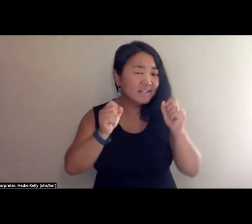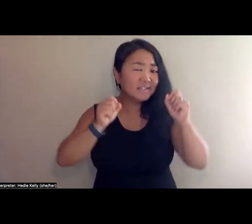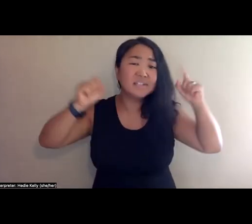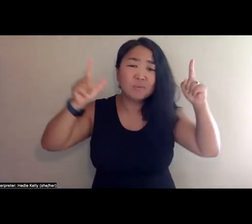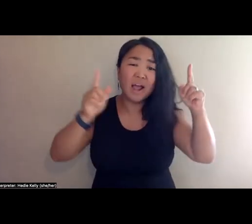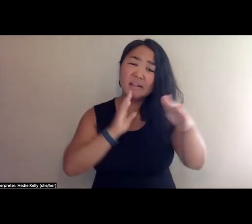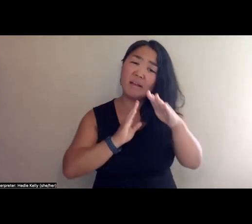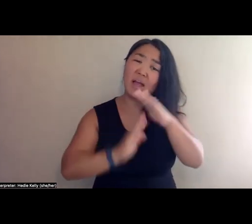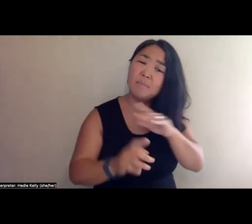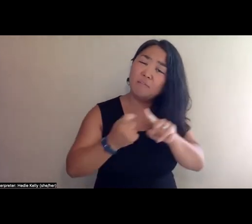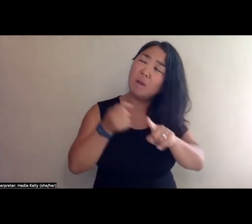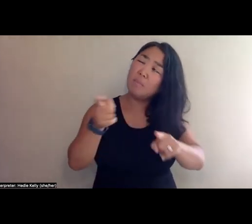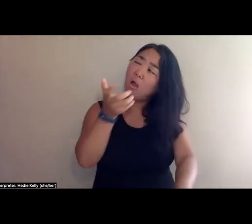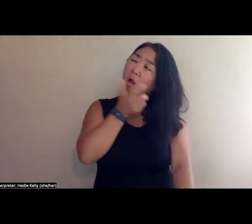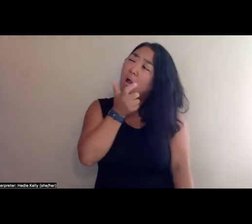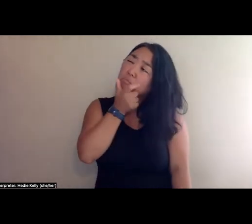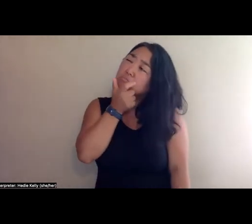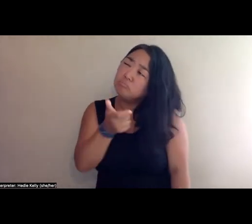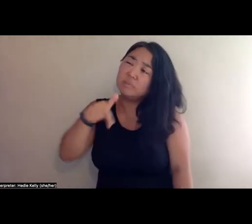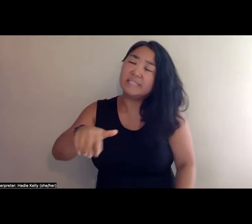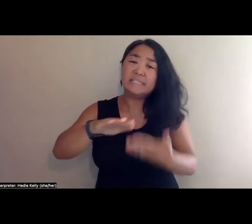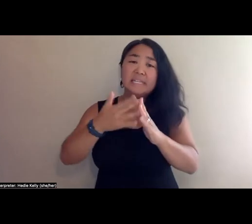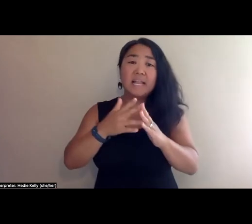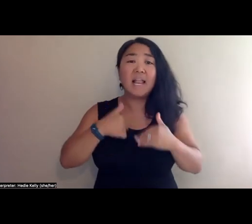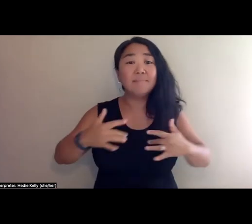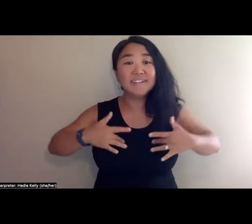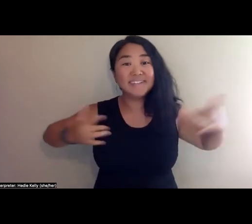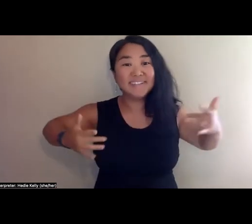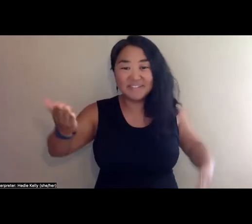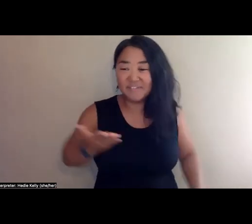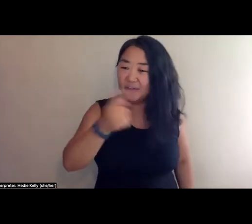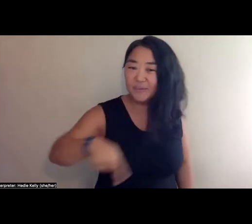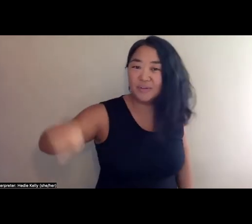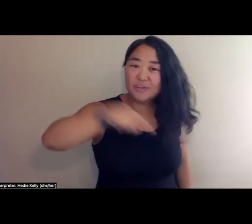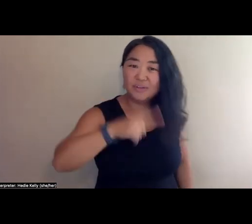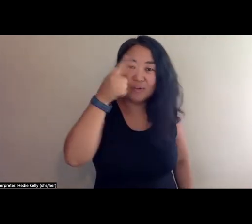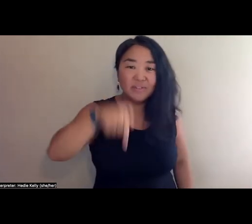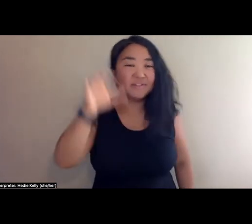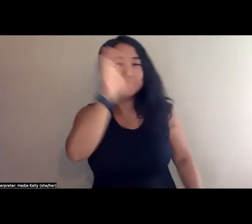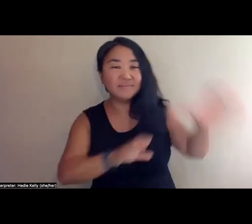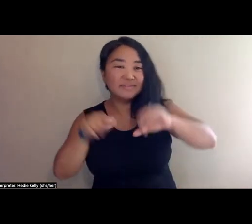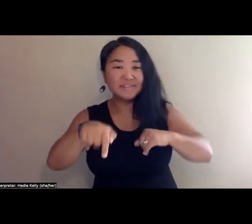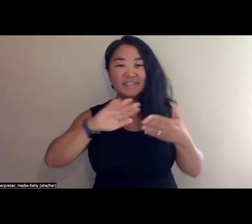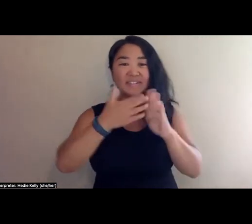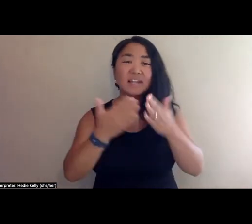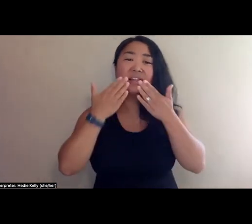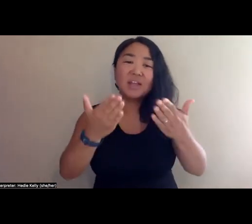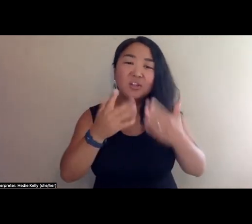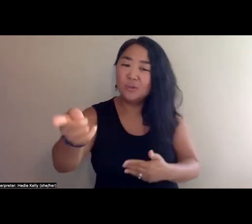by the city, and I'm delighted to be able to invite you into this exploration of it. So thank you again for being